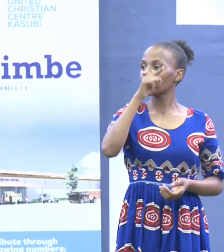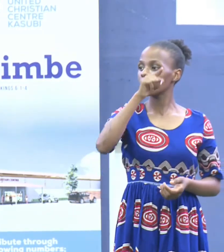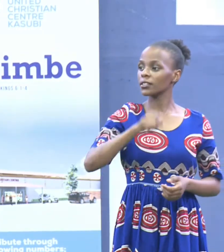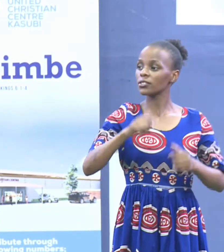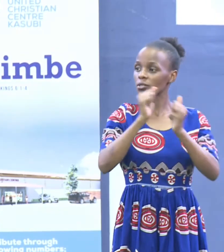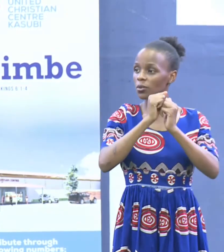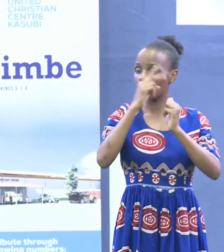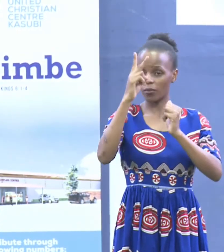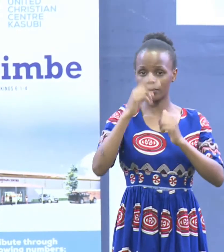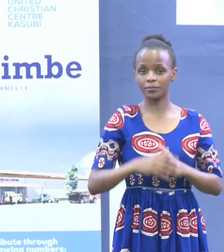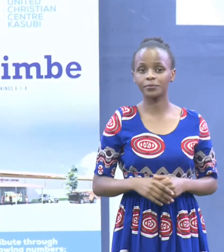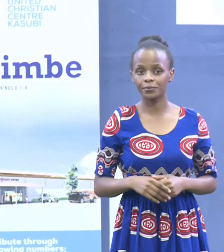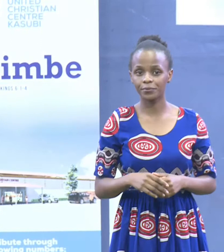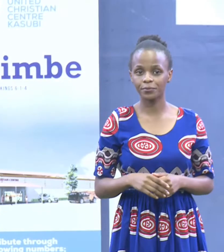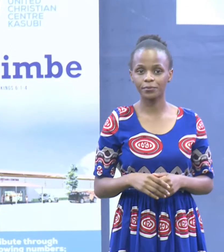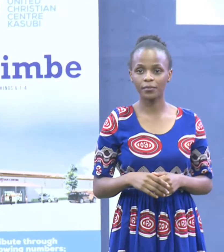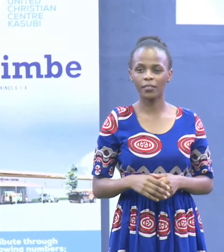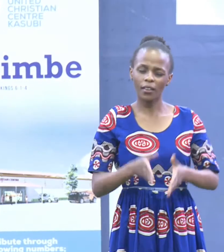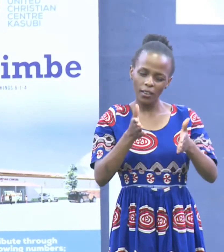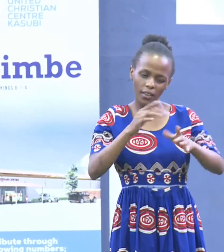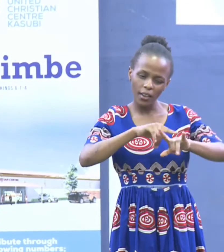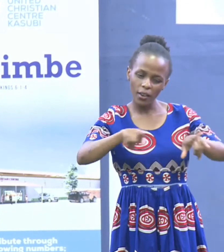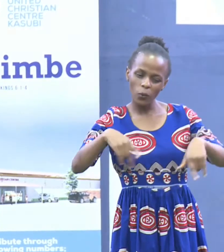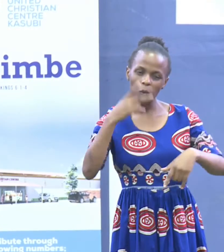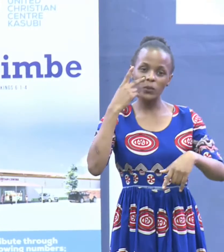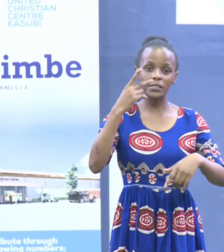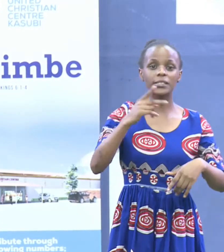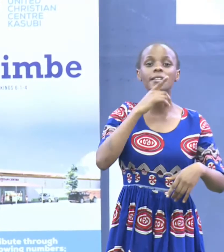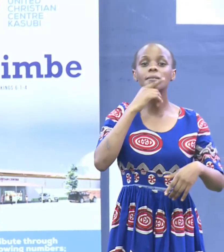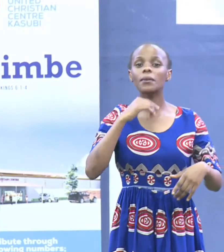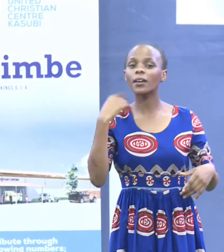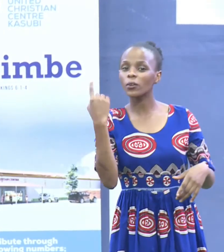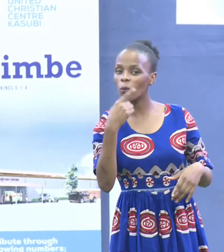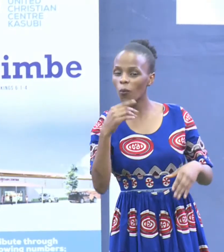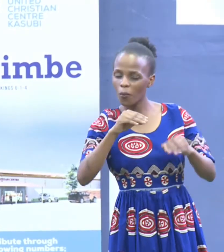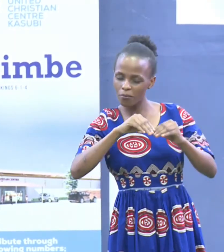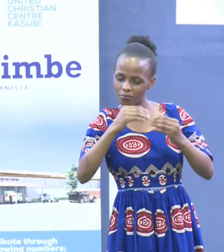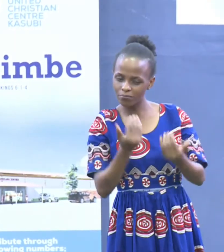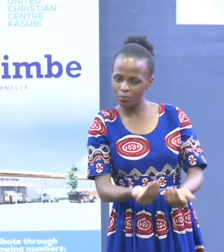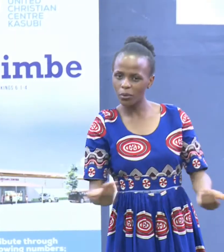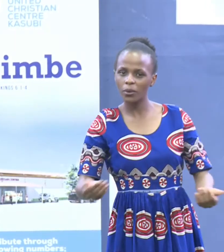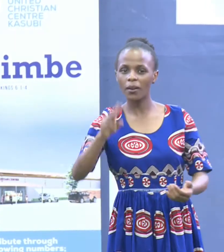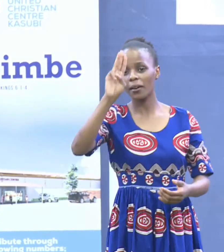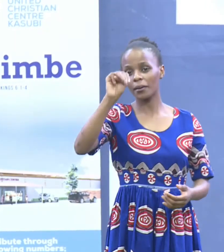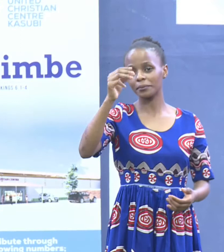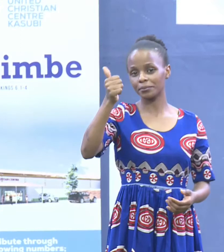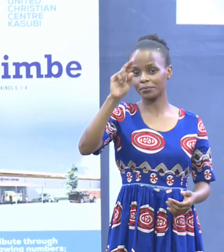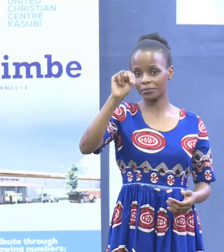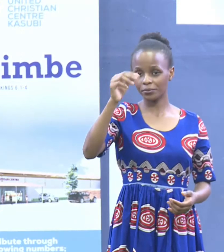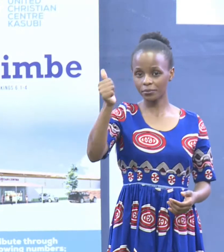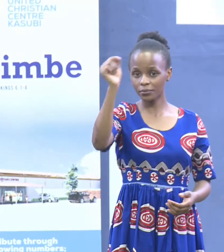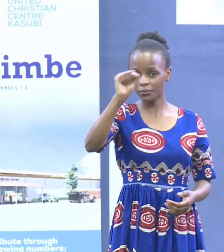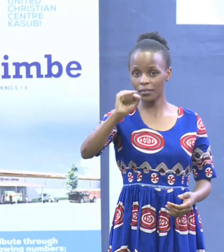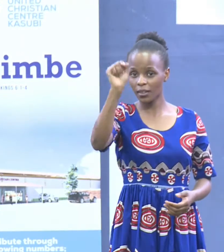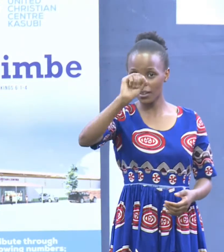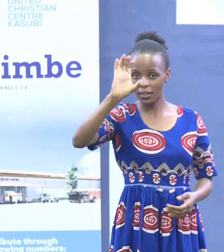48 and verse 12. Wano tulabawo Manase ne Ephraim. Here we see Manasseh and Ephraim. Bano